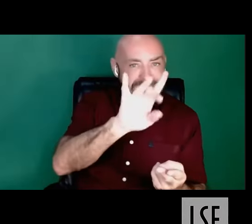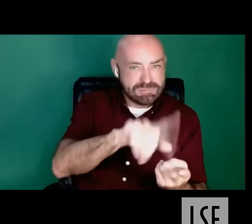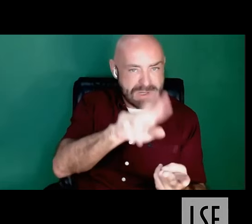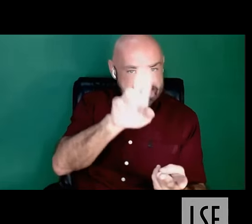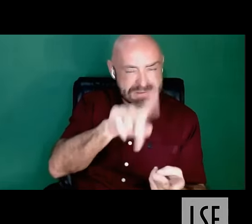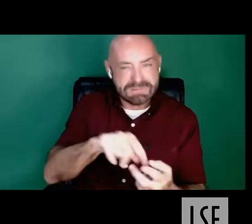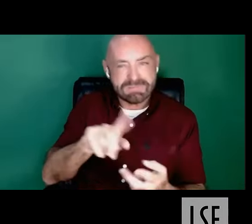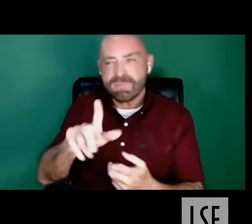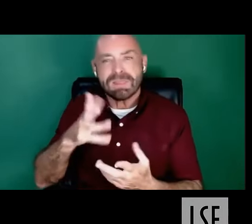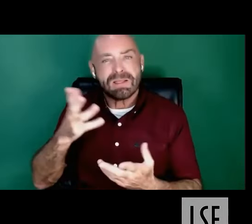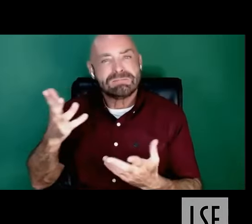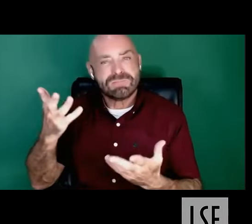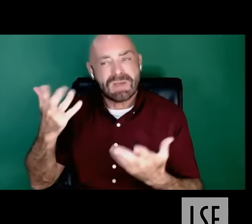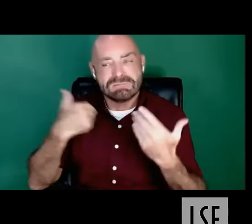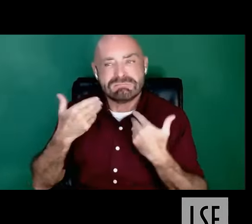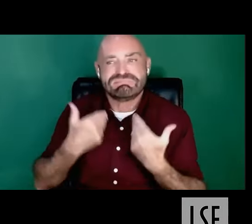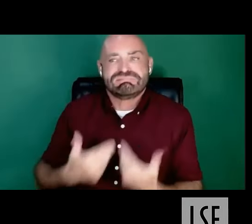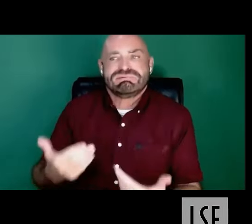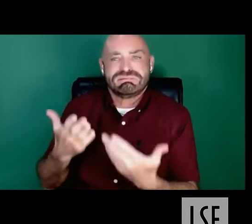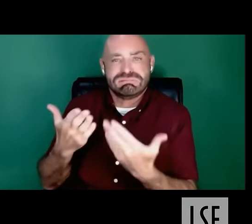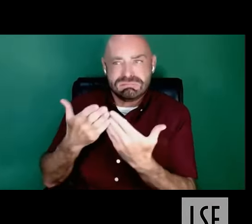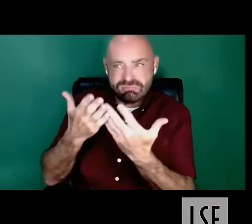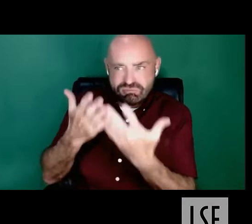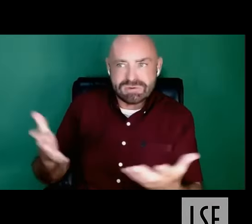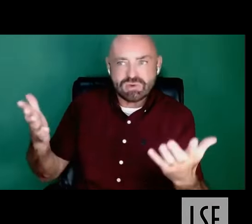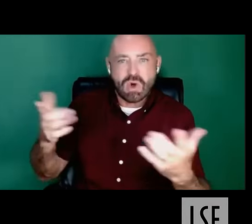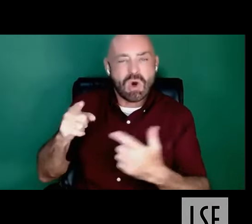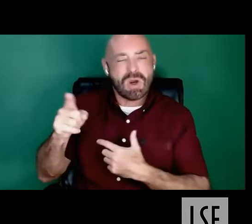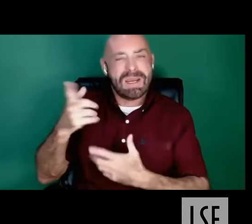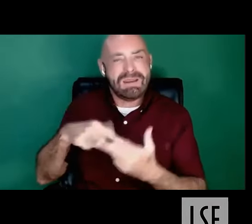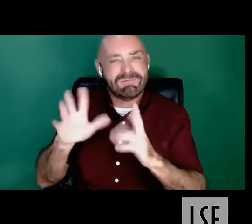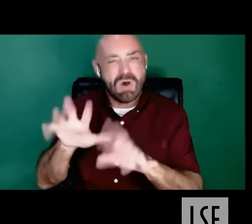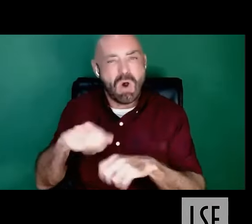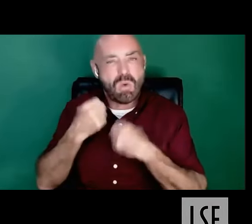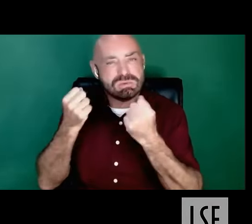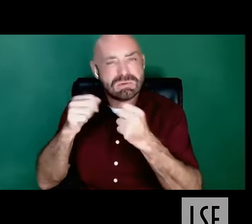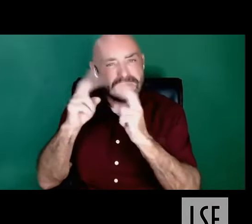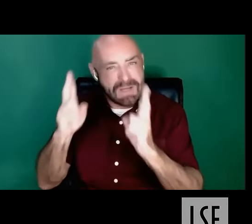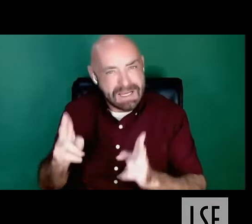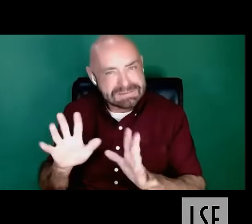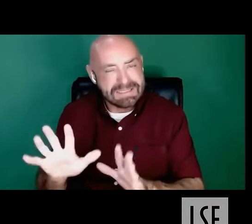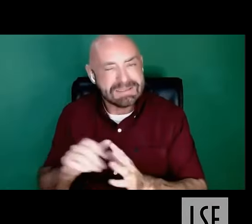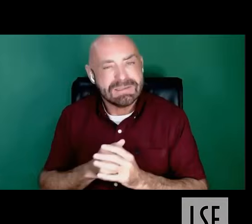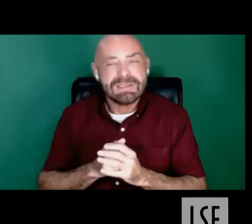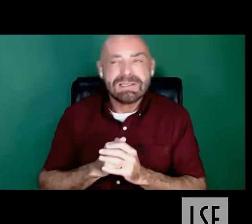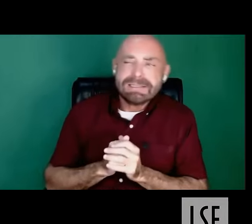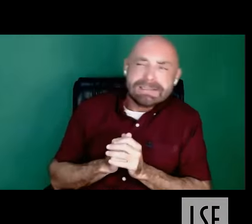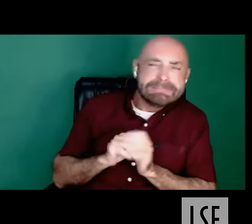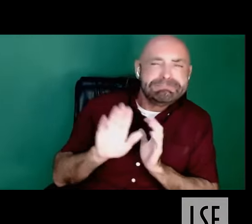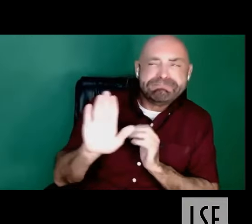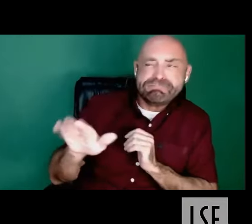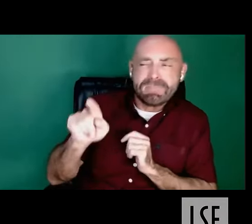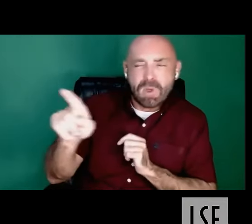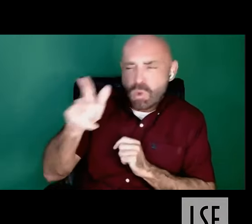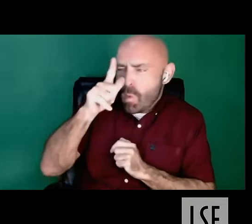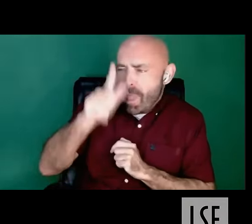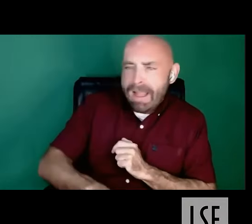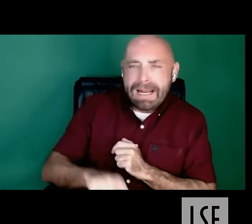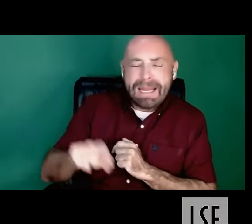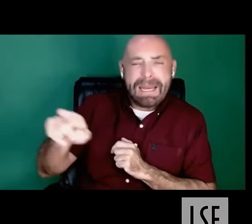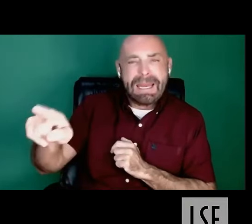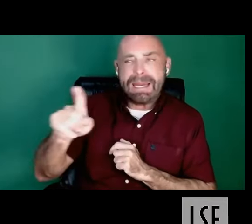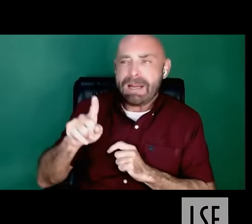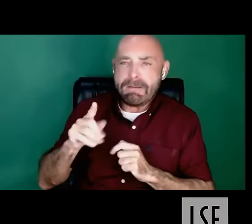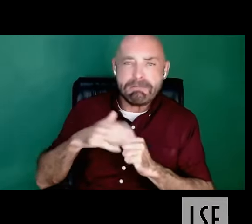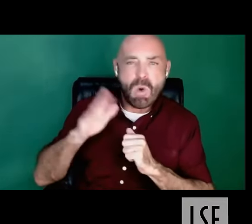anybody who owns an asset. In that world, I don't think it's unreasonable to say to those people lucky enough to have over 10 million